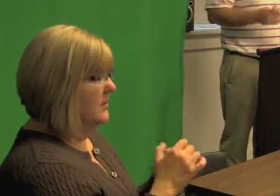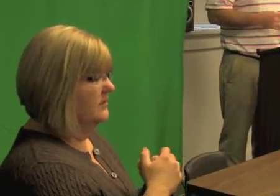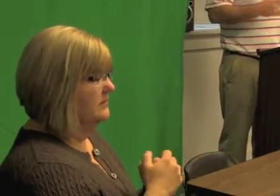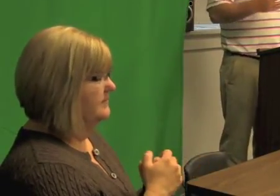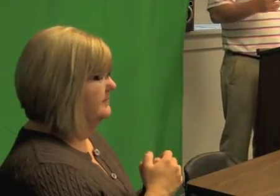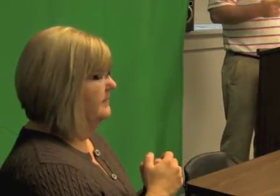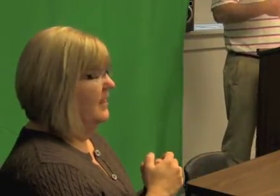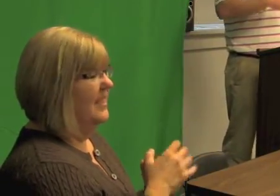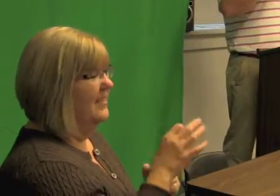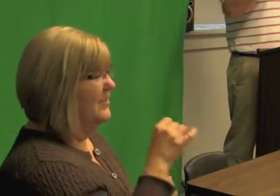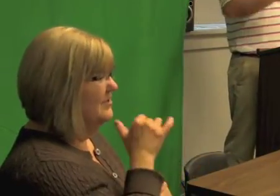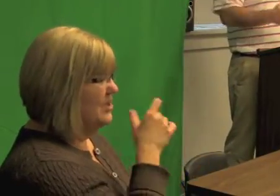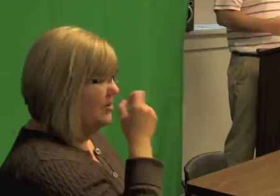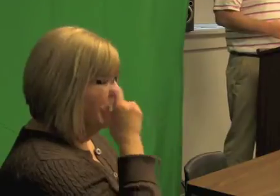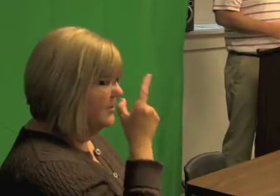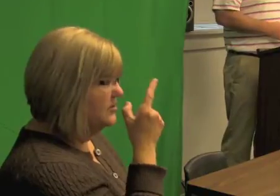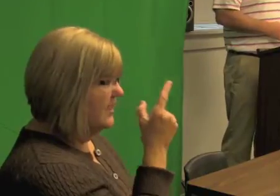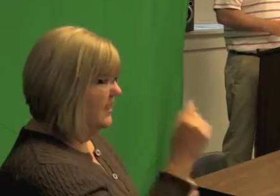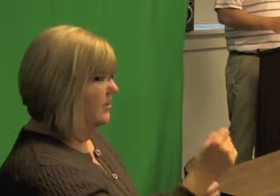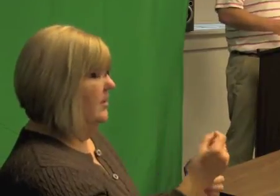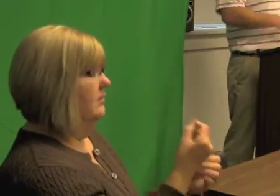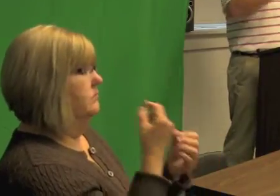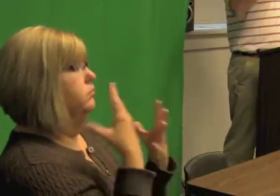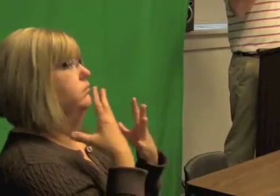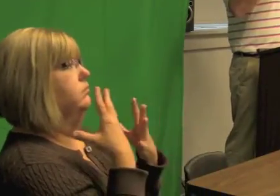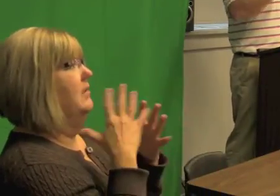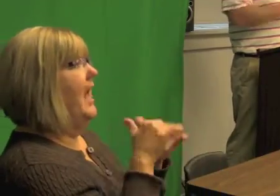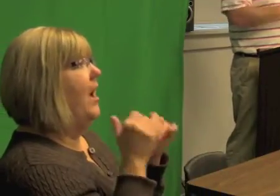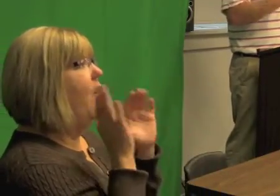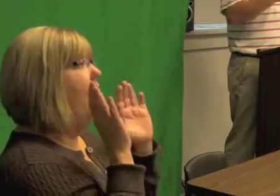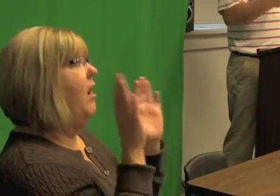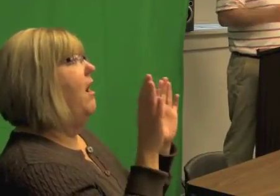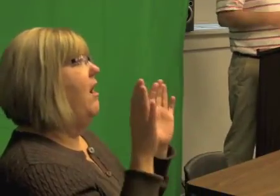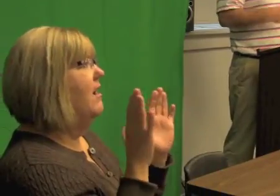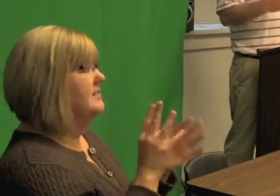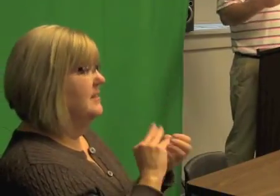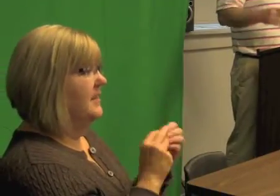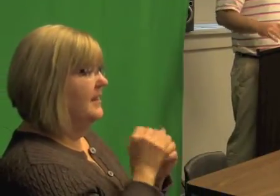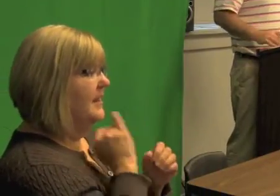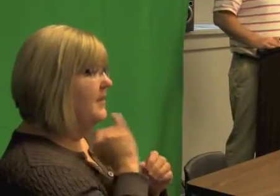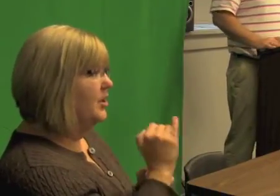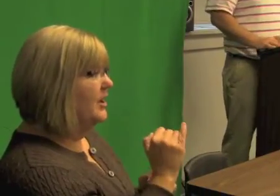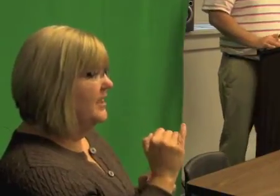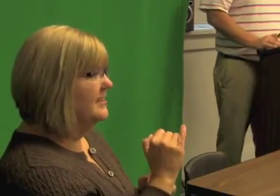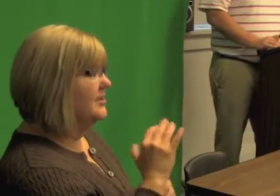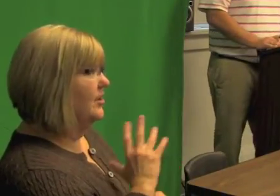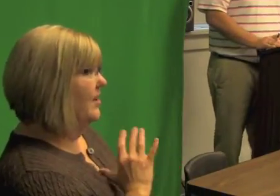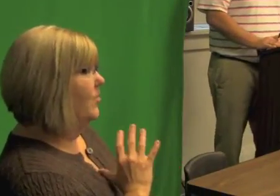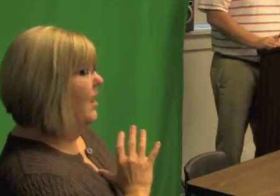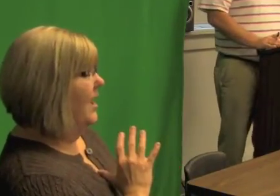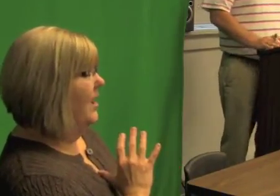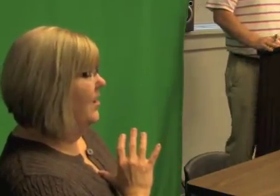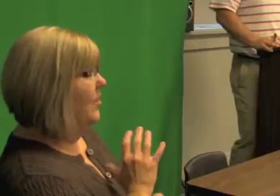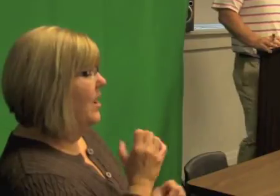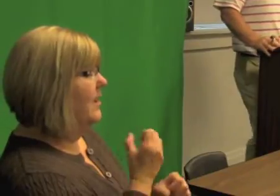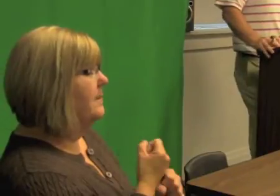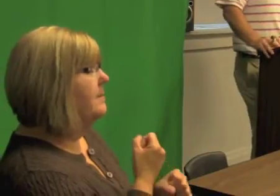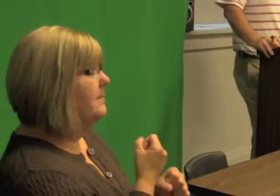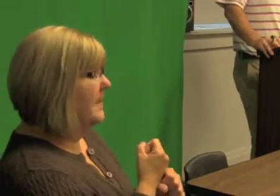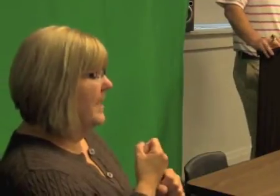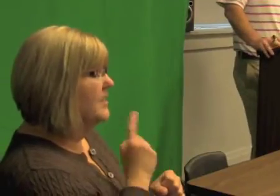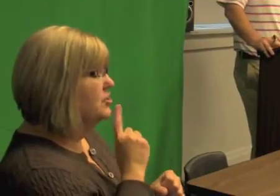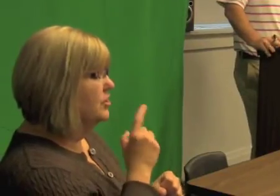Ridiculous numbers. If you don't understand it, you're just overwhelmed by how awesome the number is, how big the number is, how flashy it was advertised. Make sure you fully understand